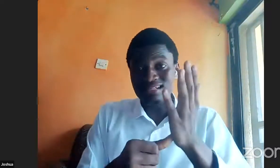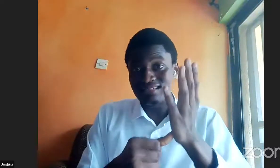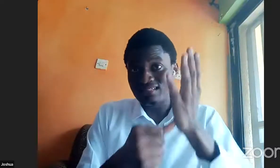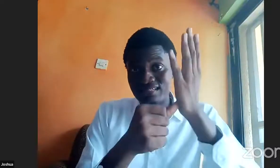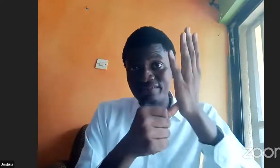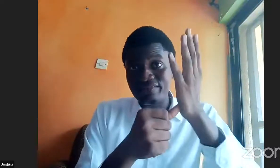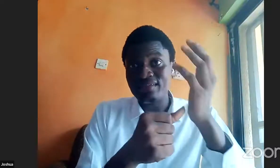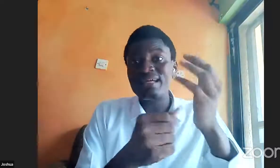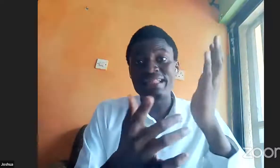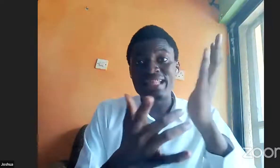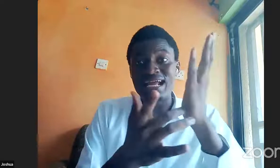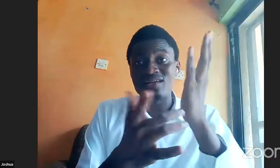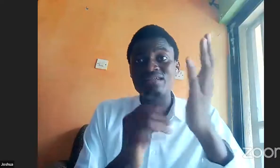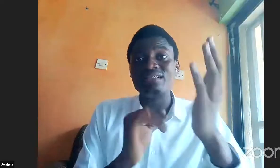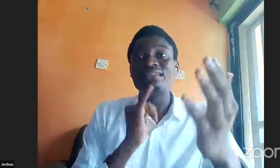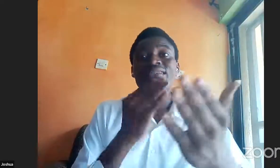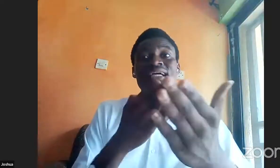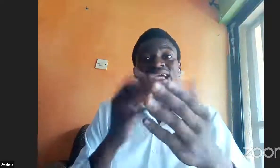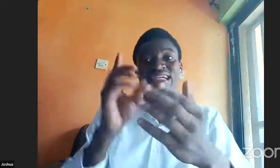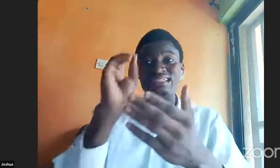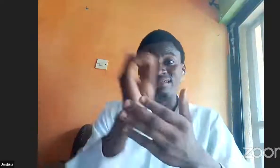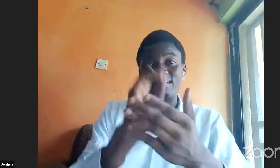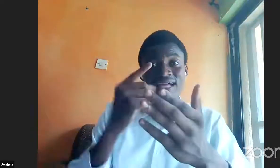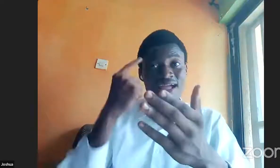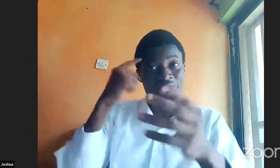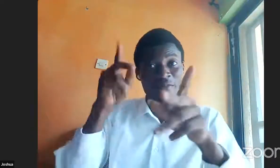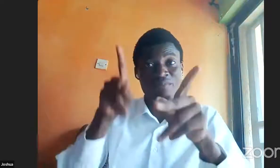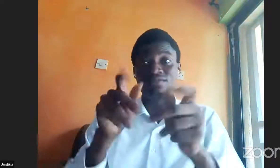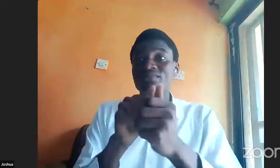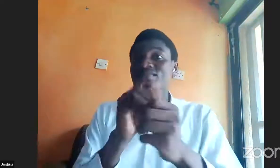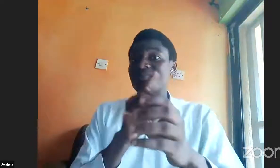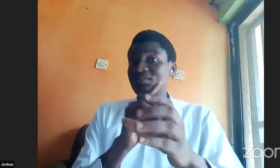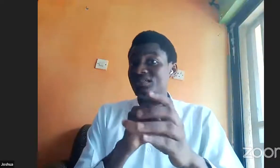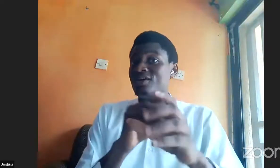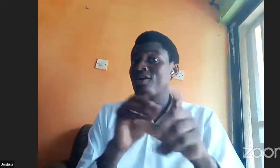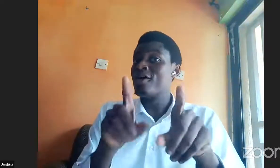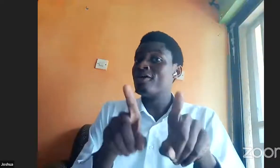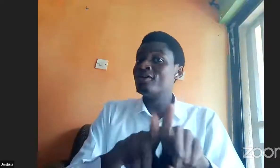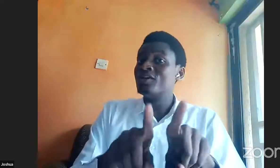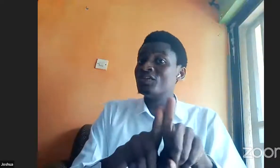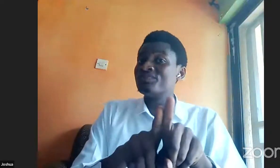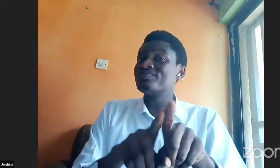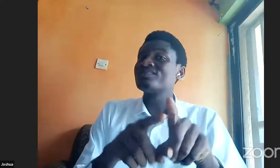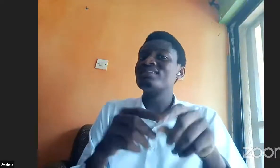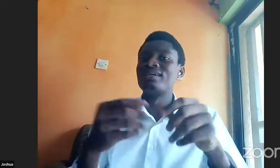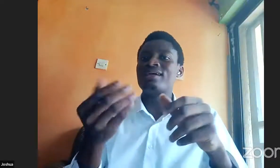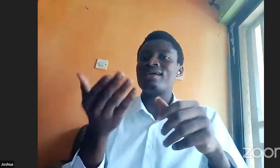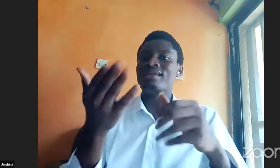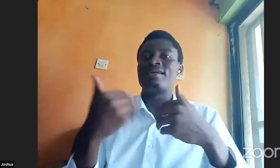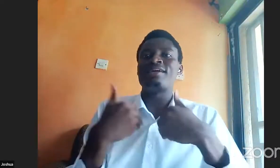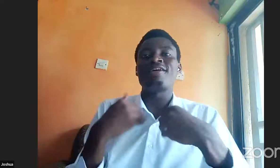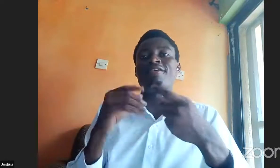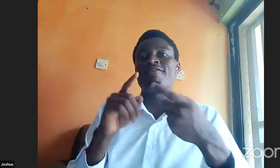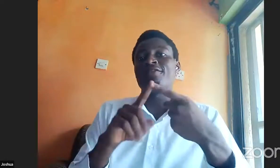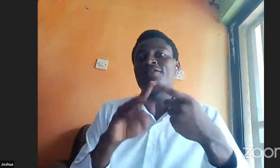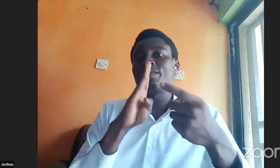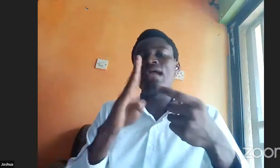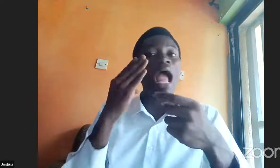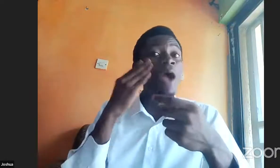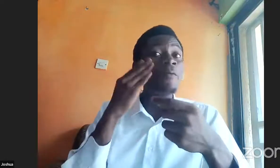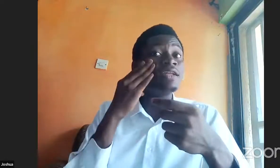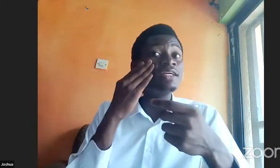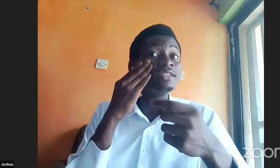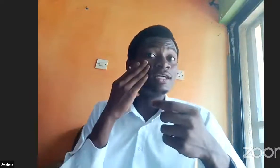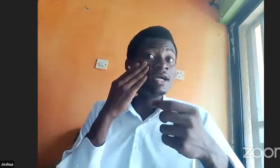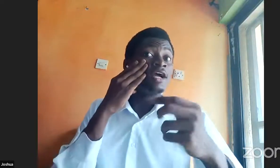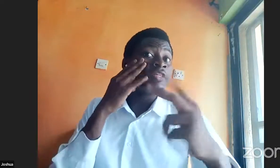disability. Two, there has to be awareness. There has to be somebody who is ready to teach the other person how to use it. So from